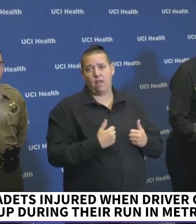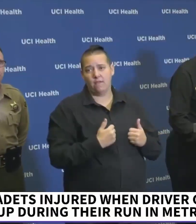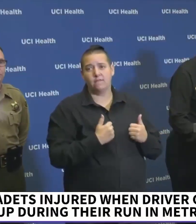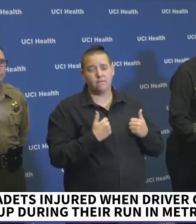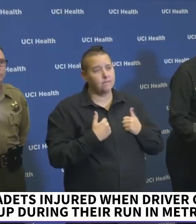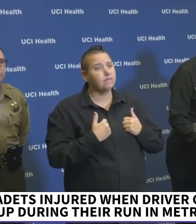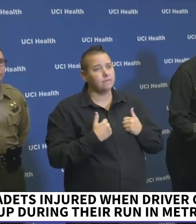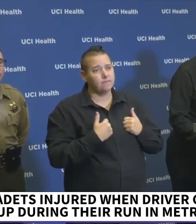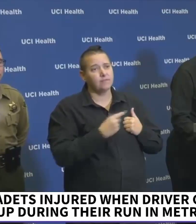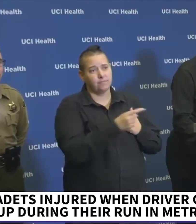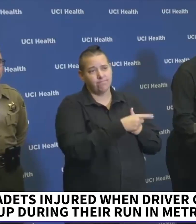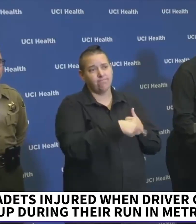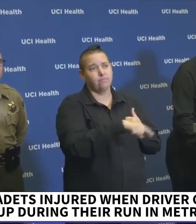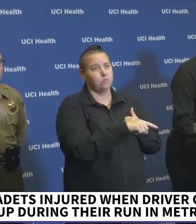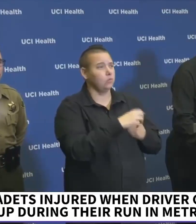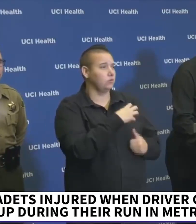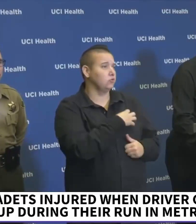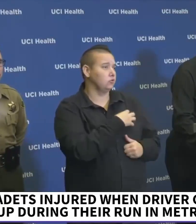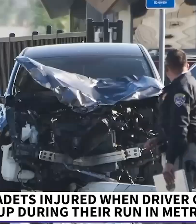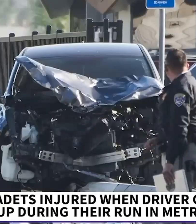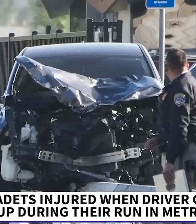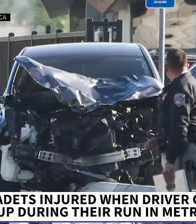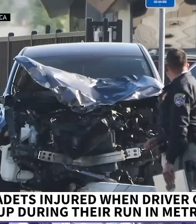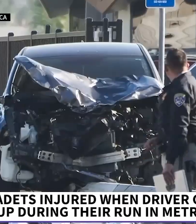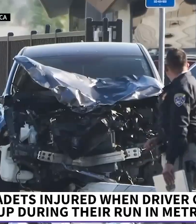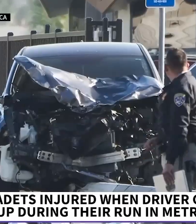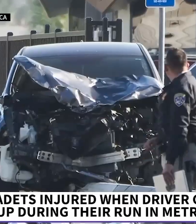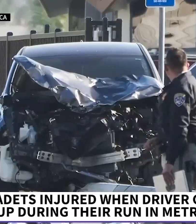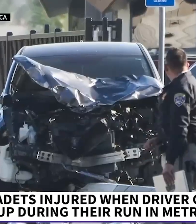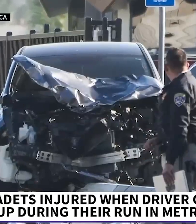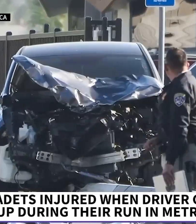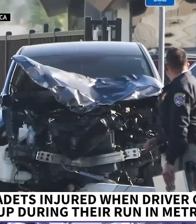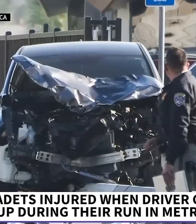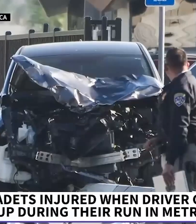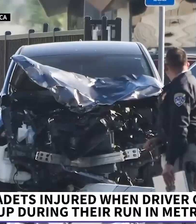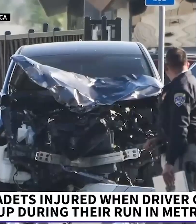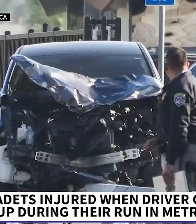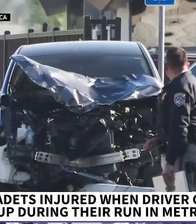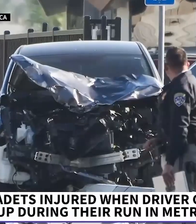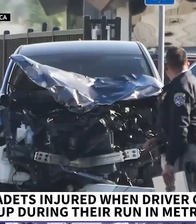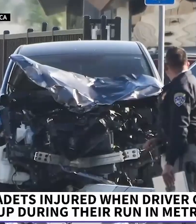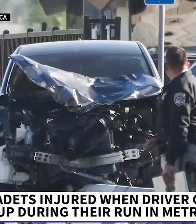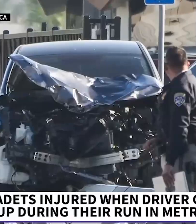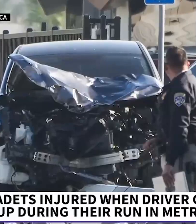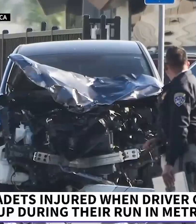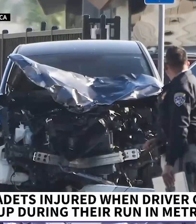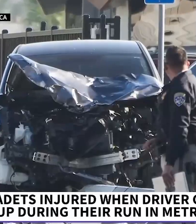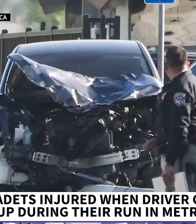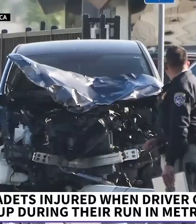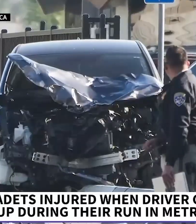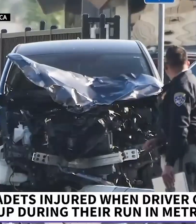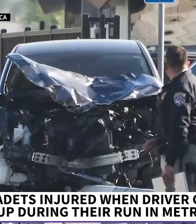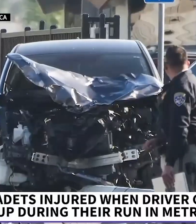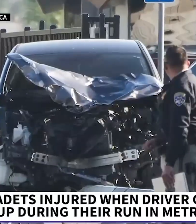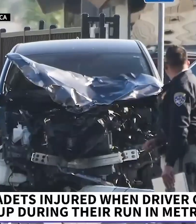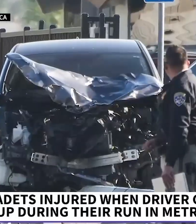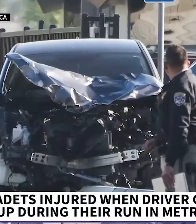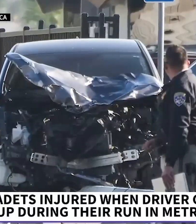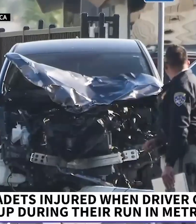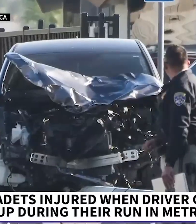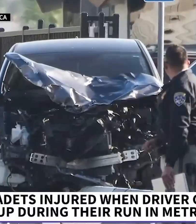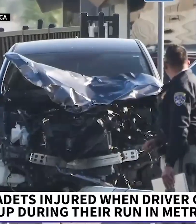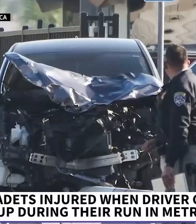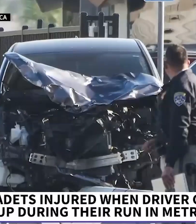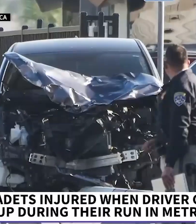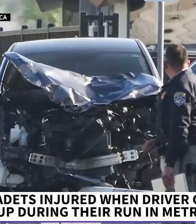lives of those sheriff recruits. The 22-year-old driver was arrested at the scene and taken to a hospital where he tested sober